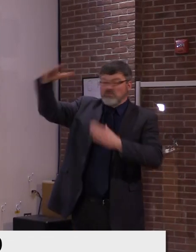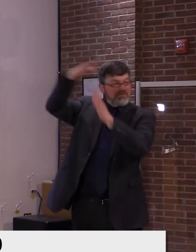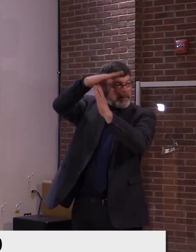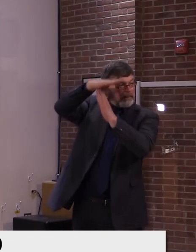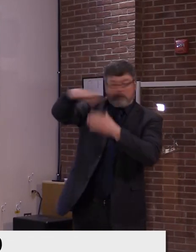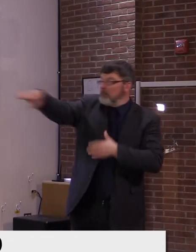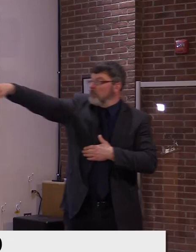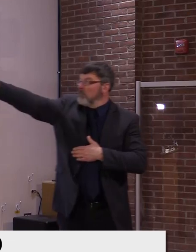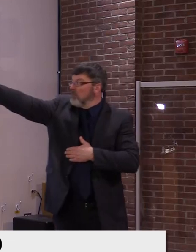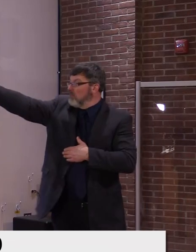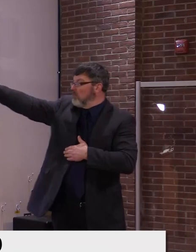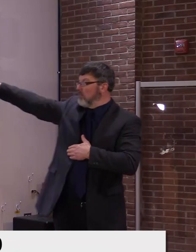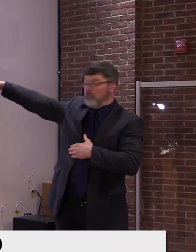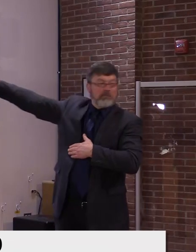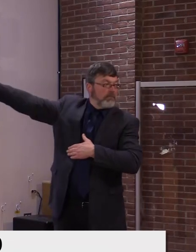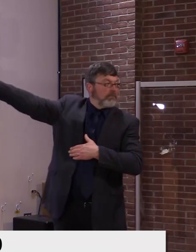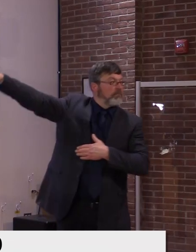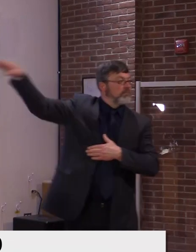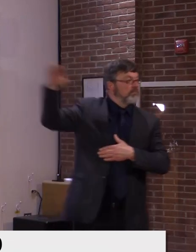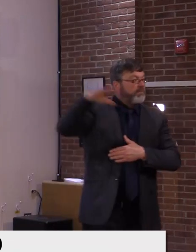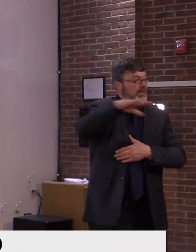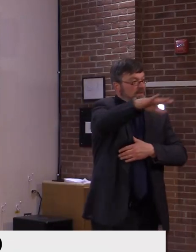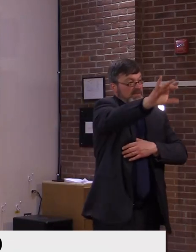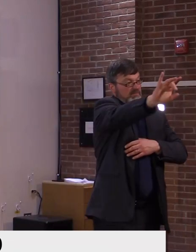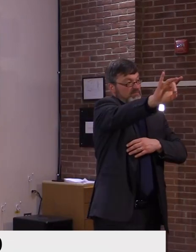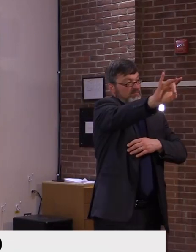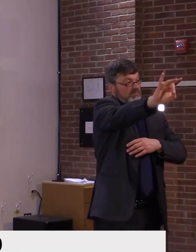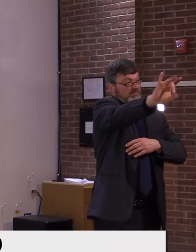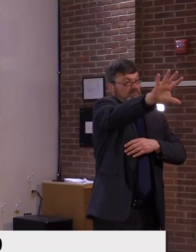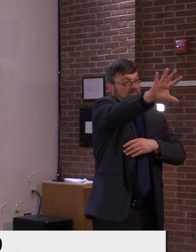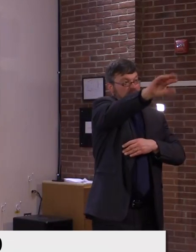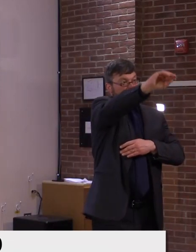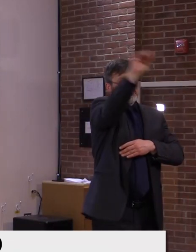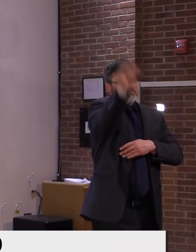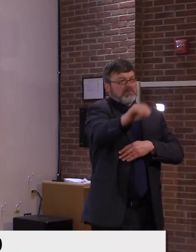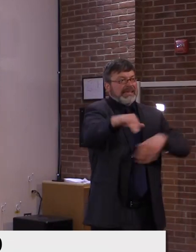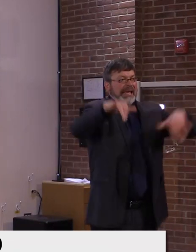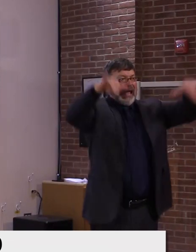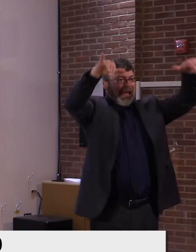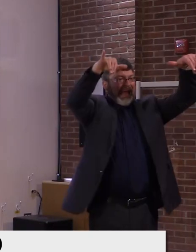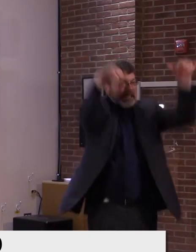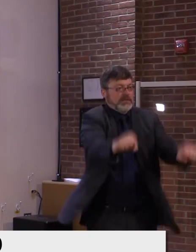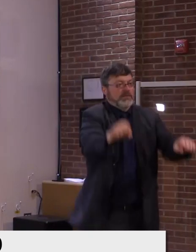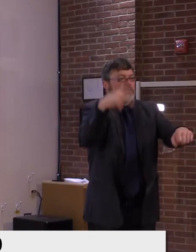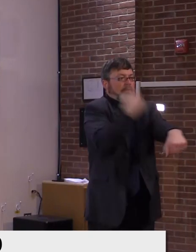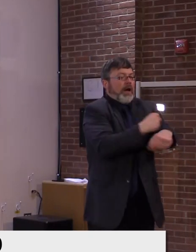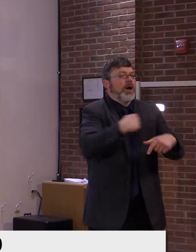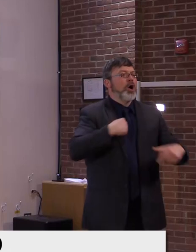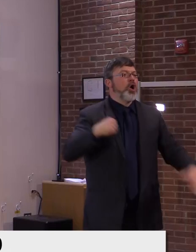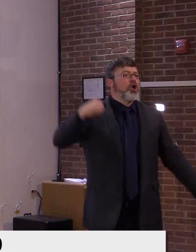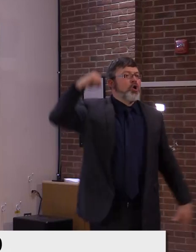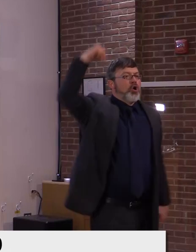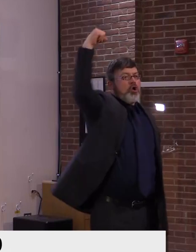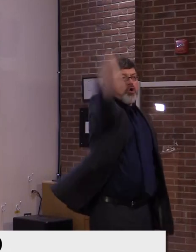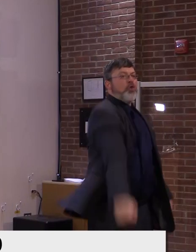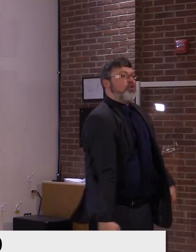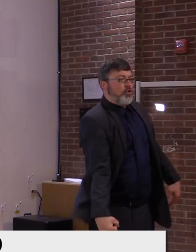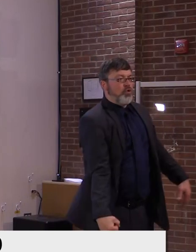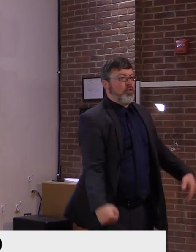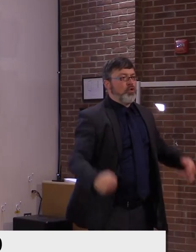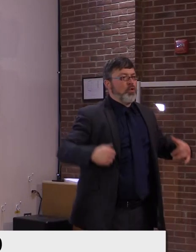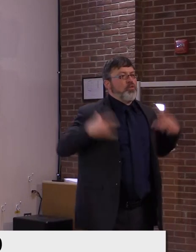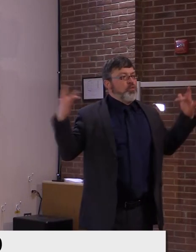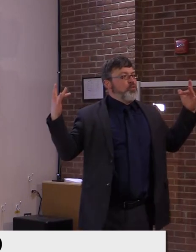So again, please encourage your friends and family to get vaccinated, as of course it will be critical to making our community safer, continuing to reopen our